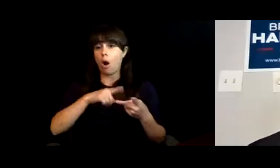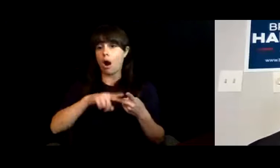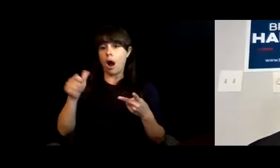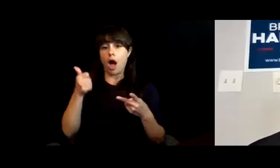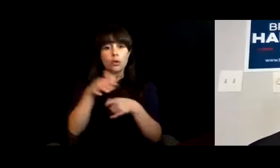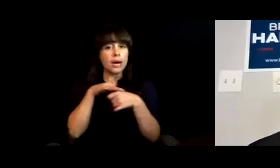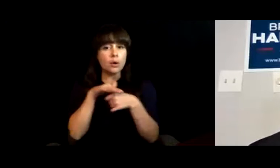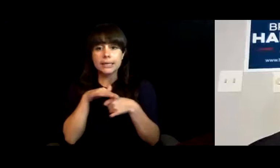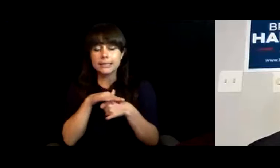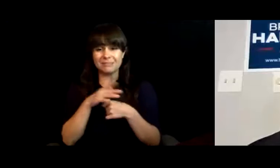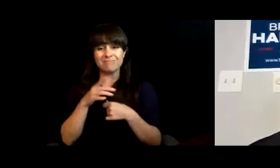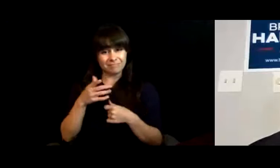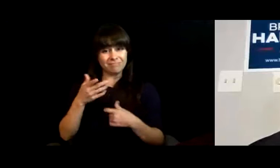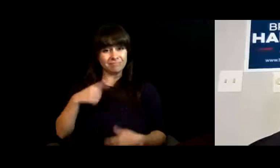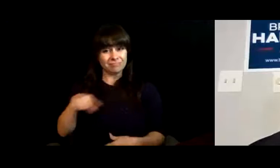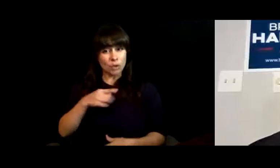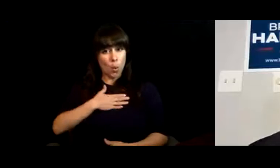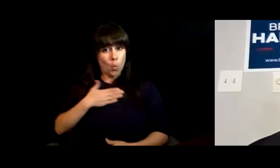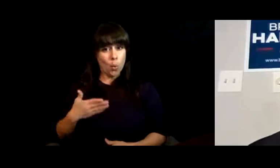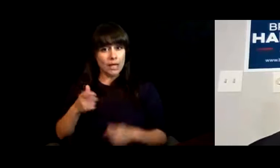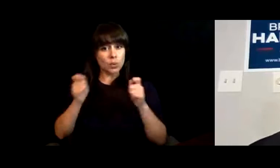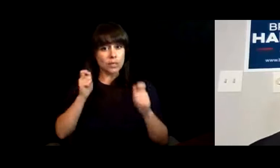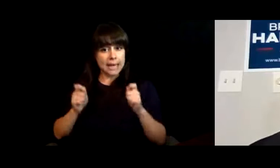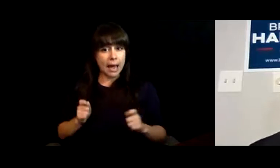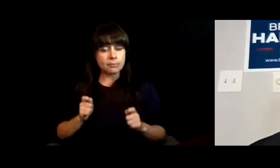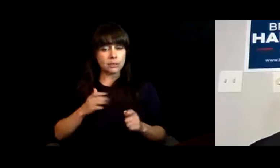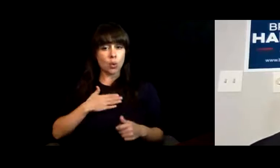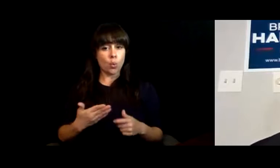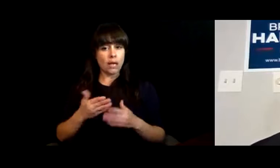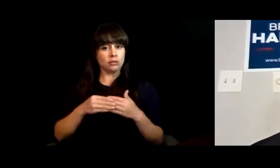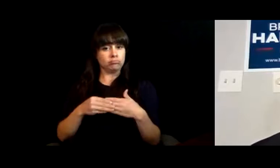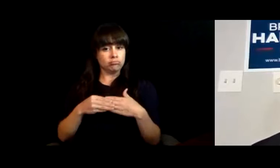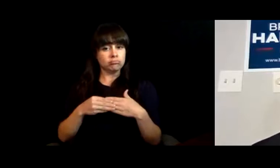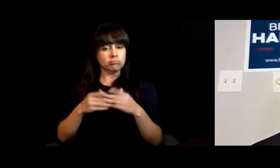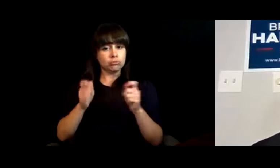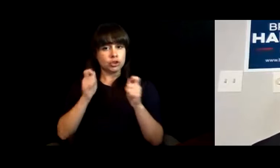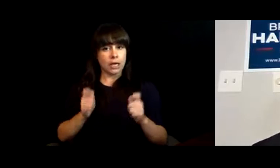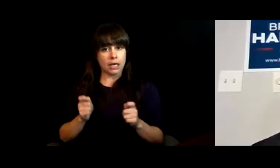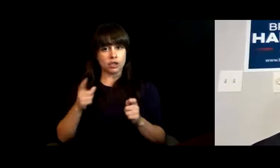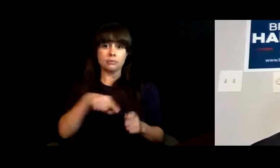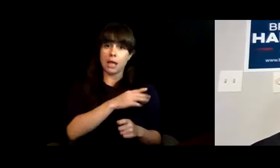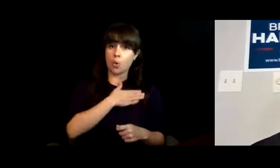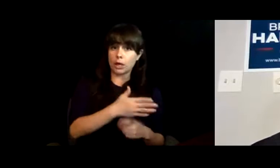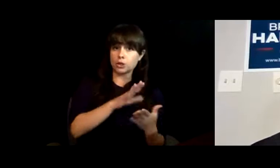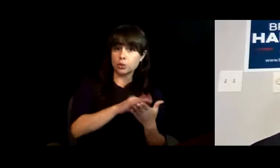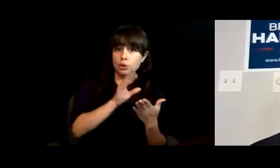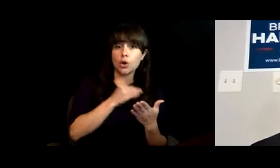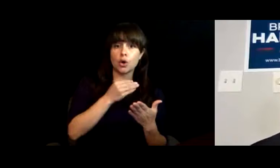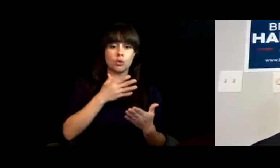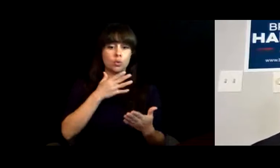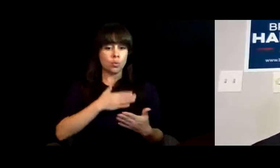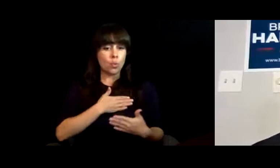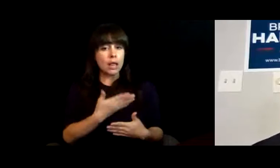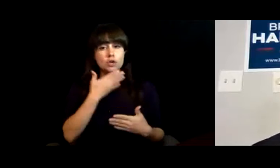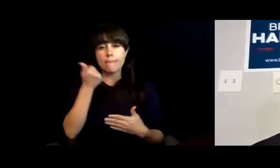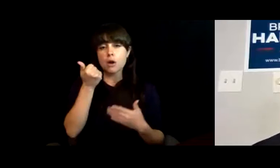they are willing to adapt. They are willing to adapt. They are willing to learn. They are willing to implement training to better serve the community. We've seen